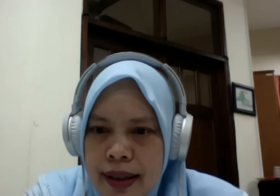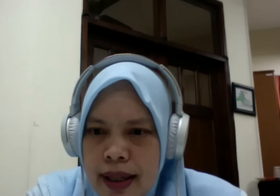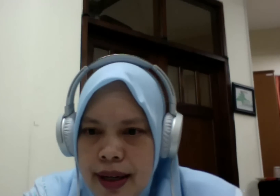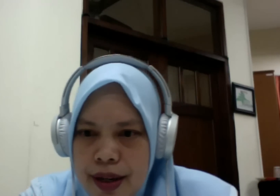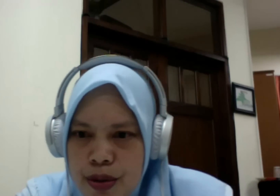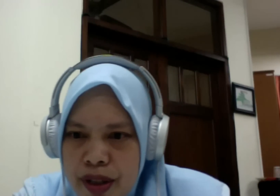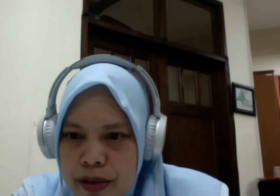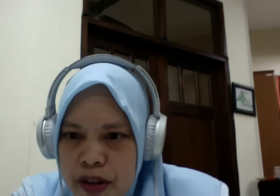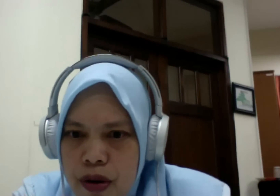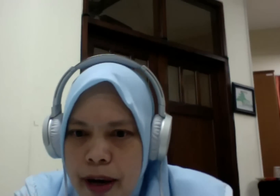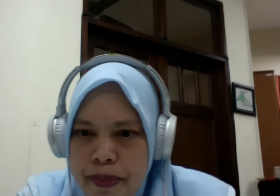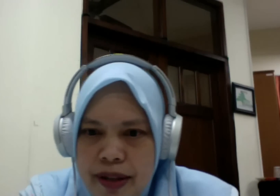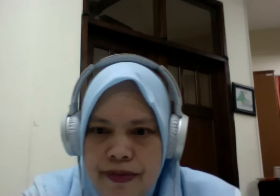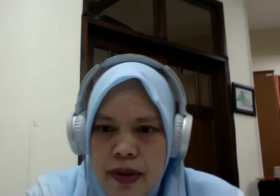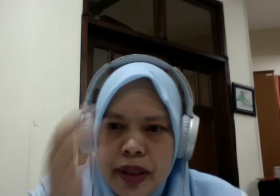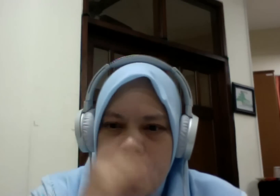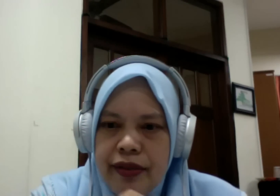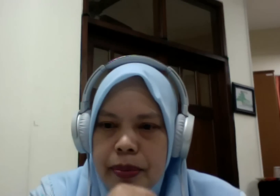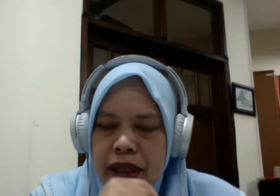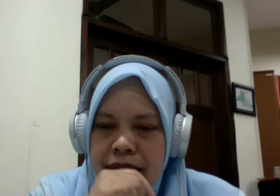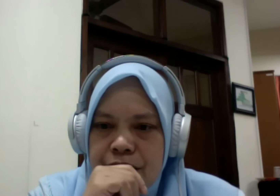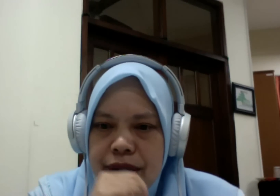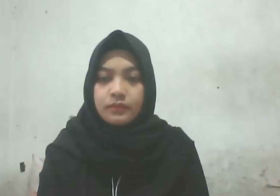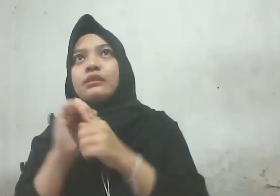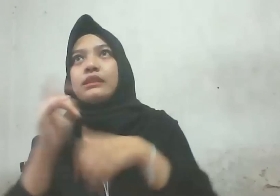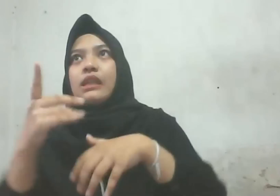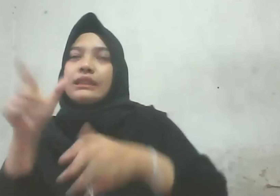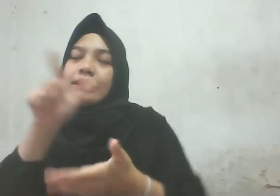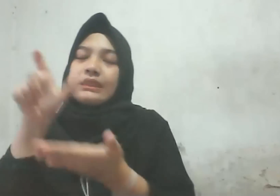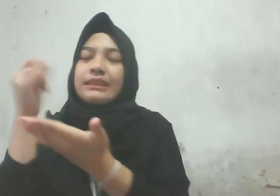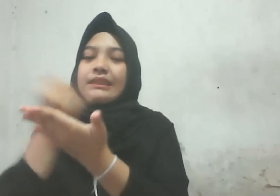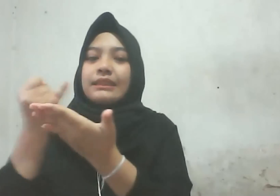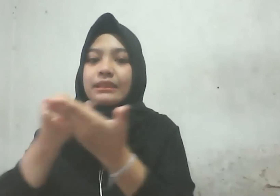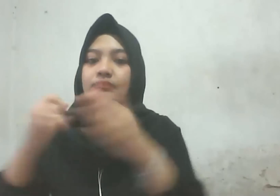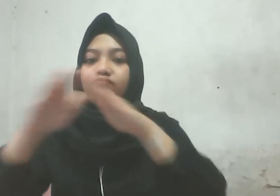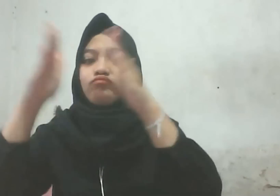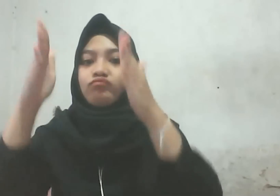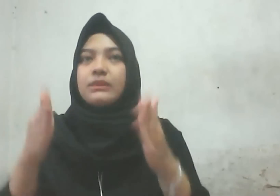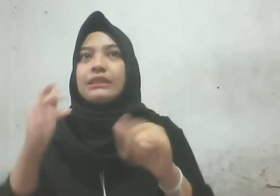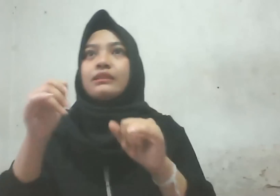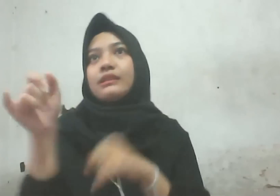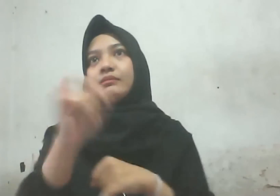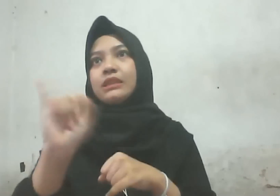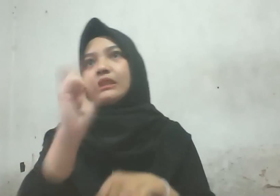design that is suitable for rapid development in developing countries such as Indonesia?